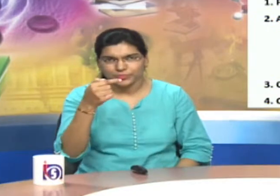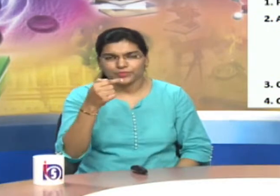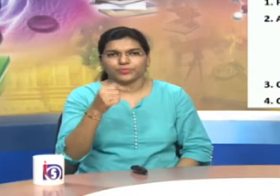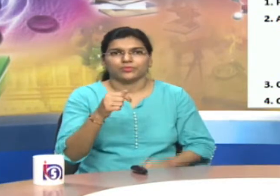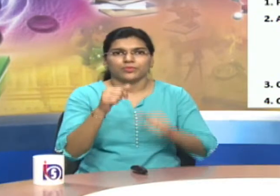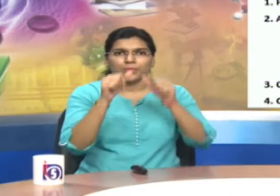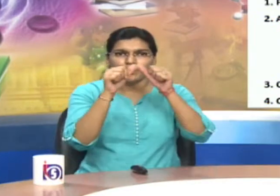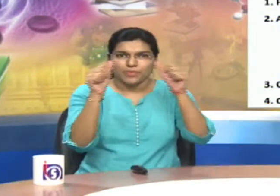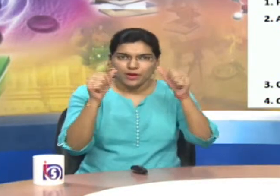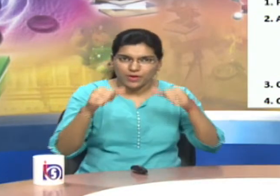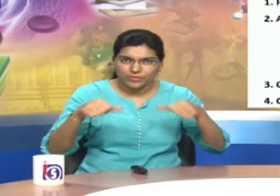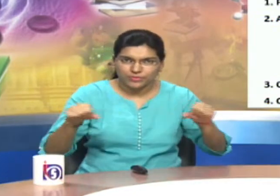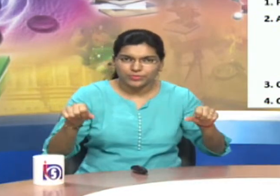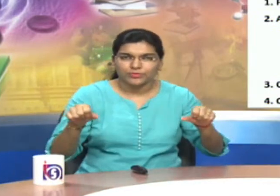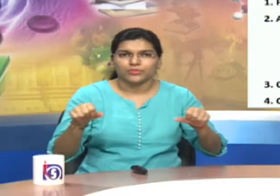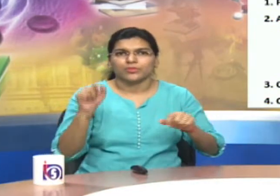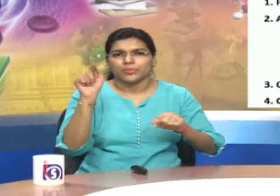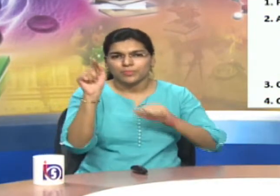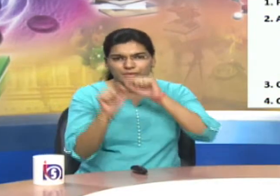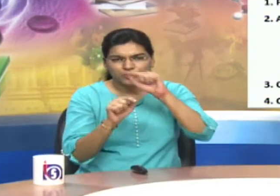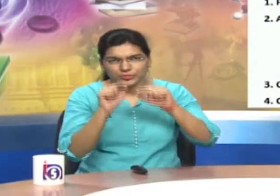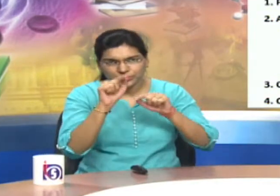functions. This is the sign of function.